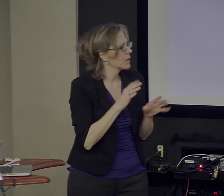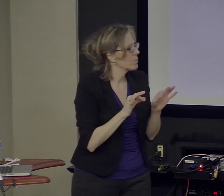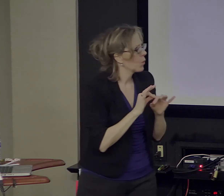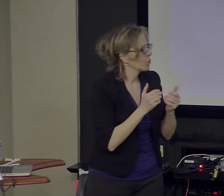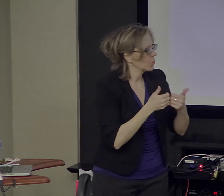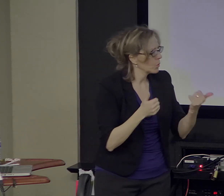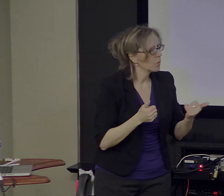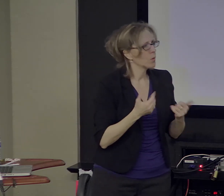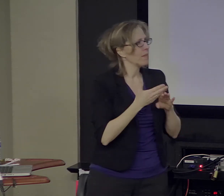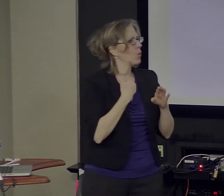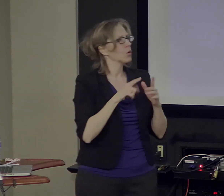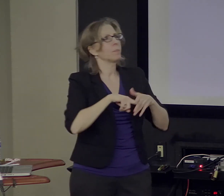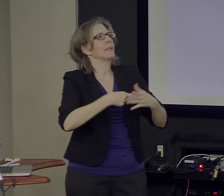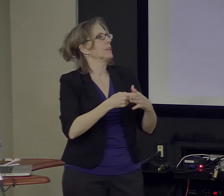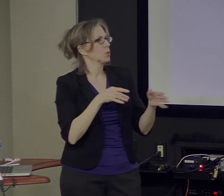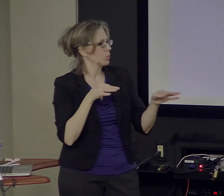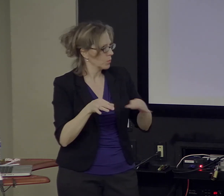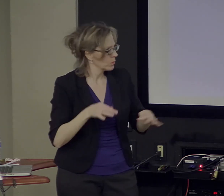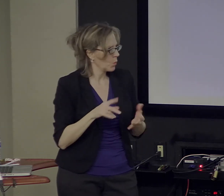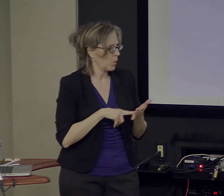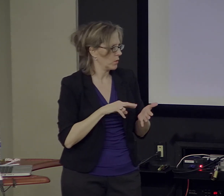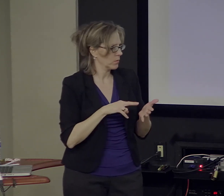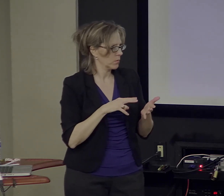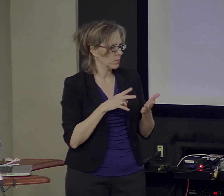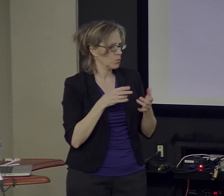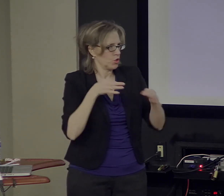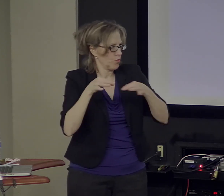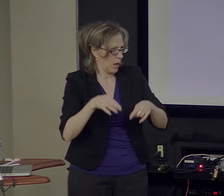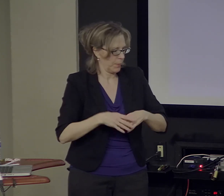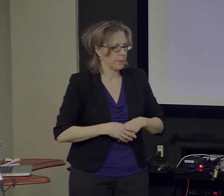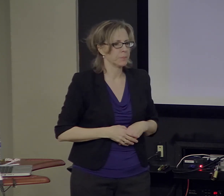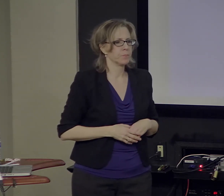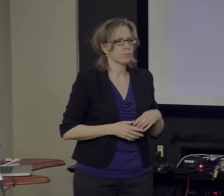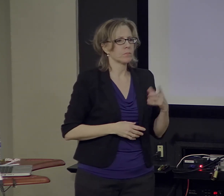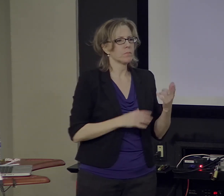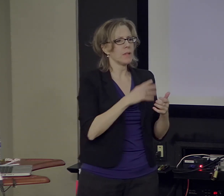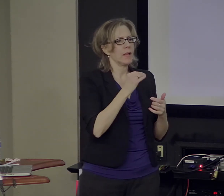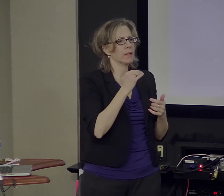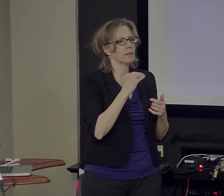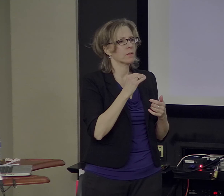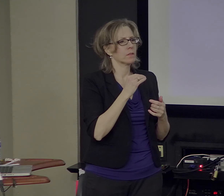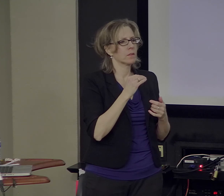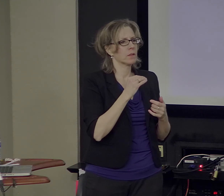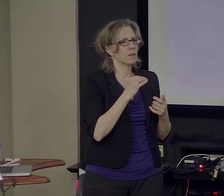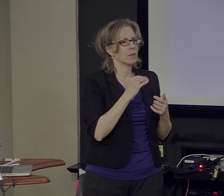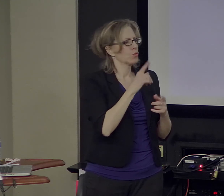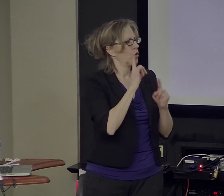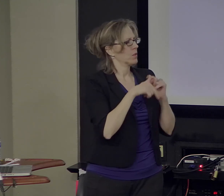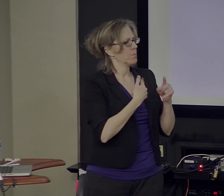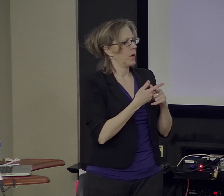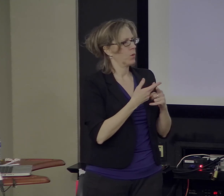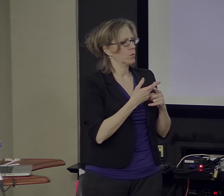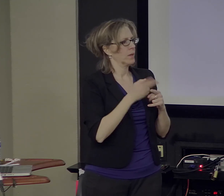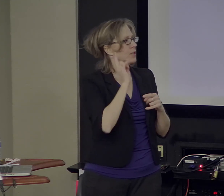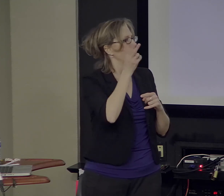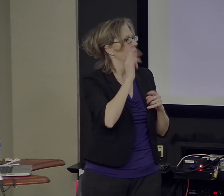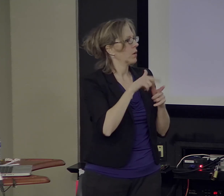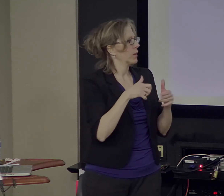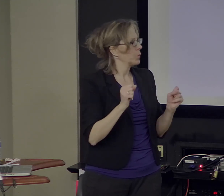of situations. I think it would be important to do that first, to first describe what we're doing. And you talked